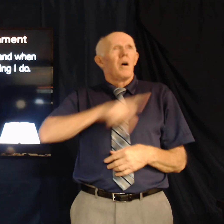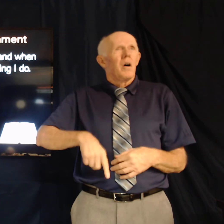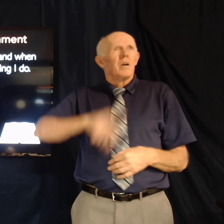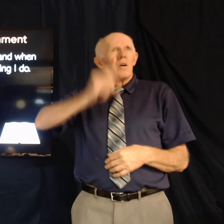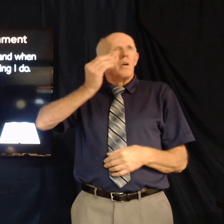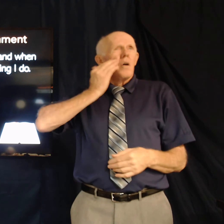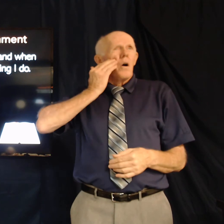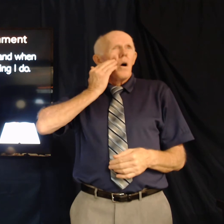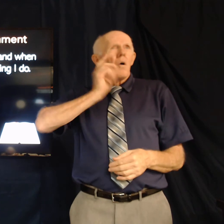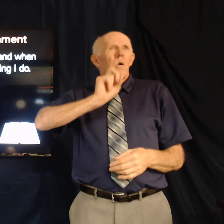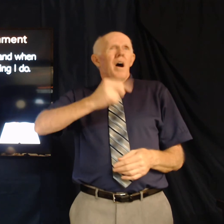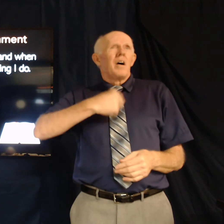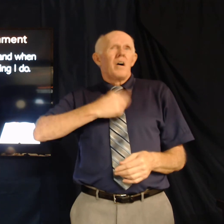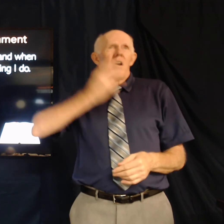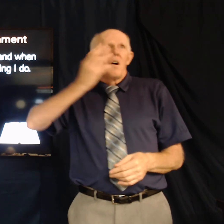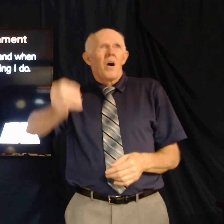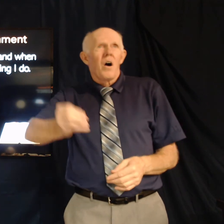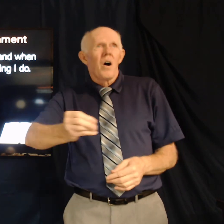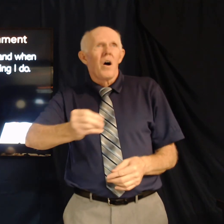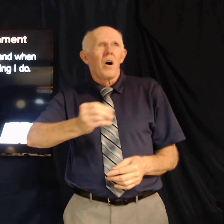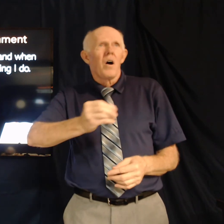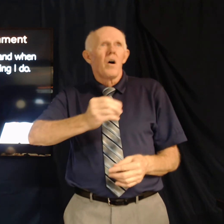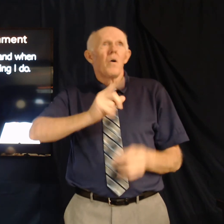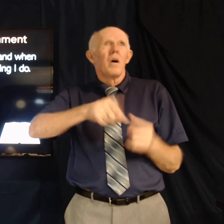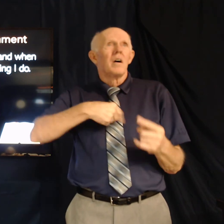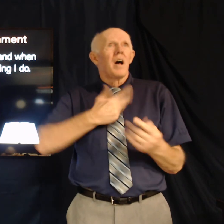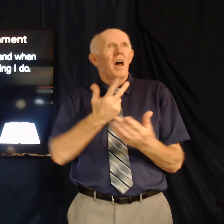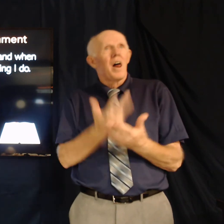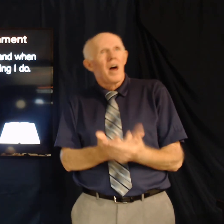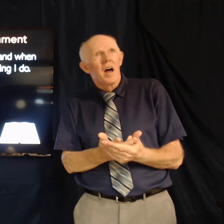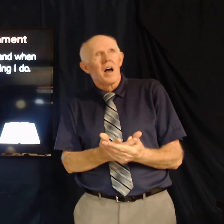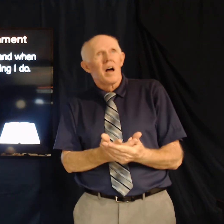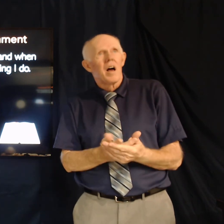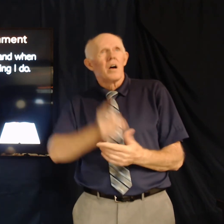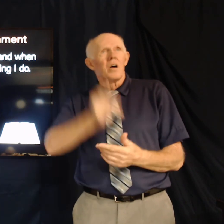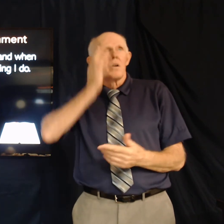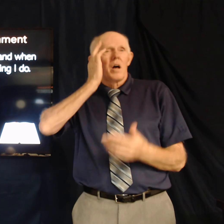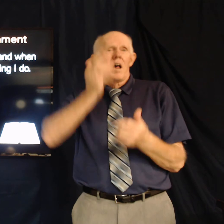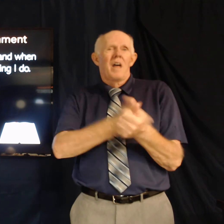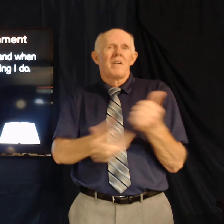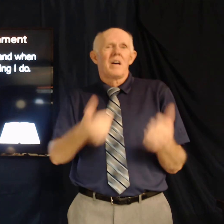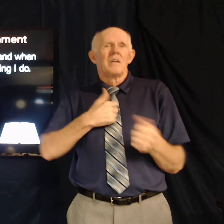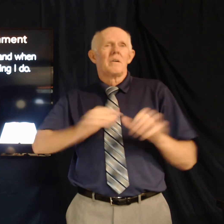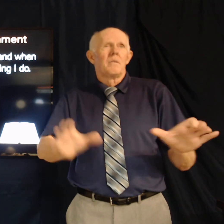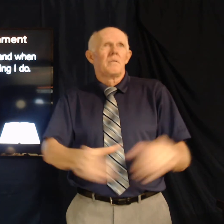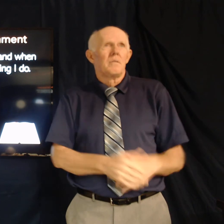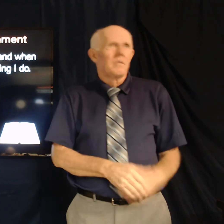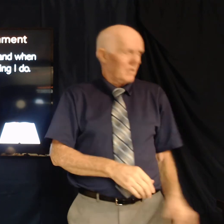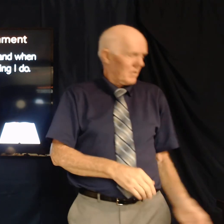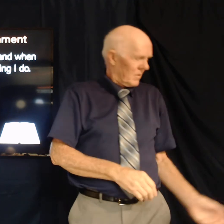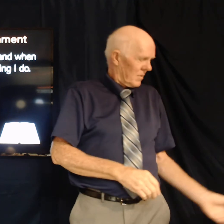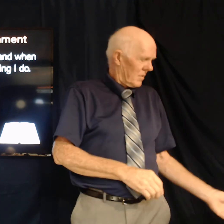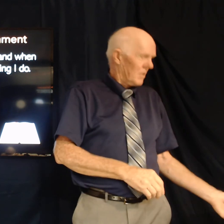Lord, you know where I am going and when I'm lying down. You know everything I do.